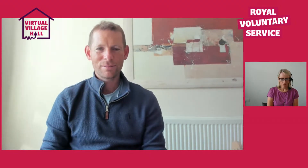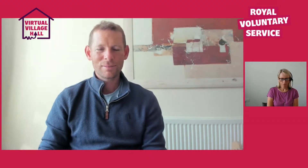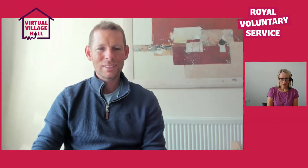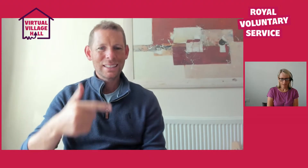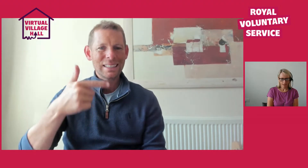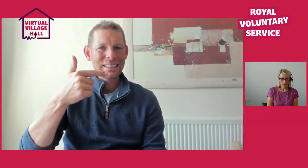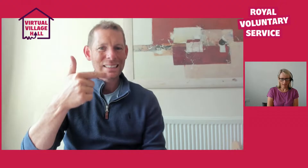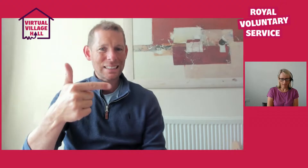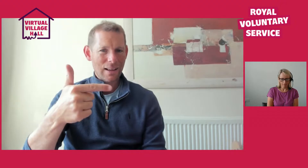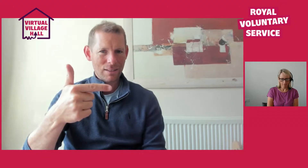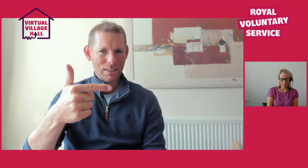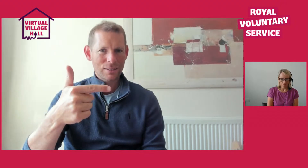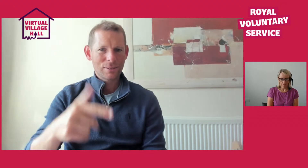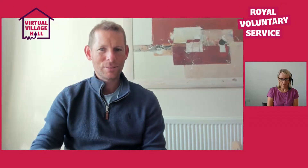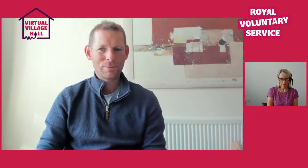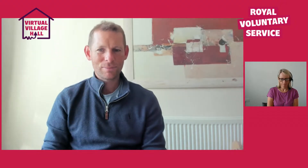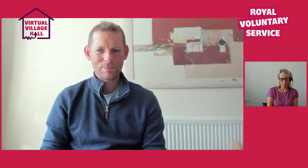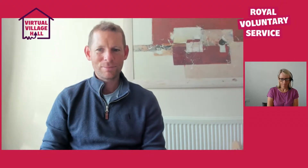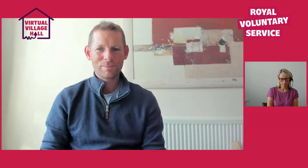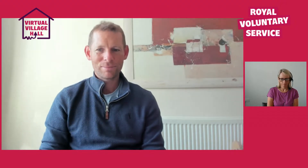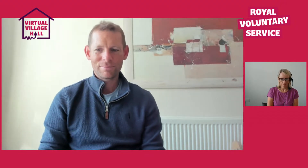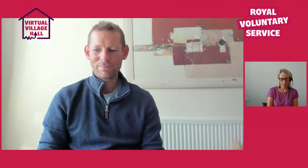And number 3 again.